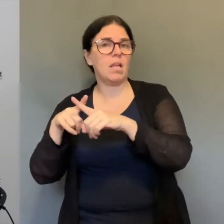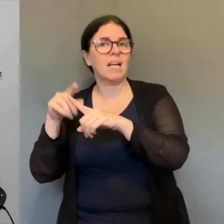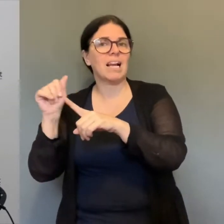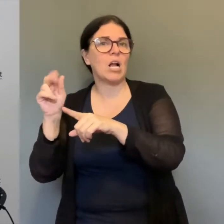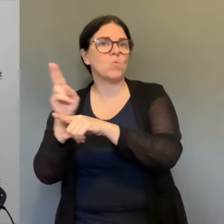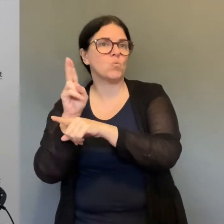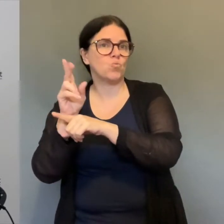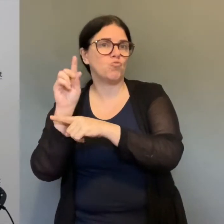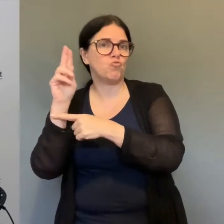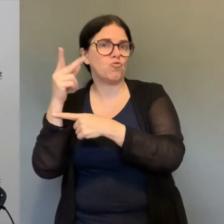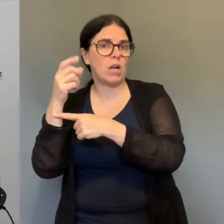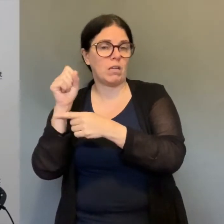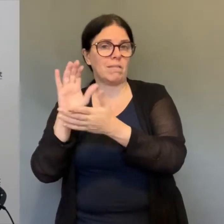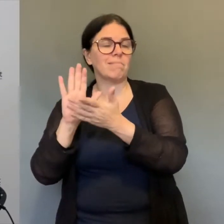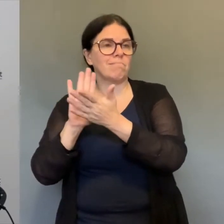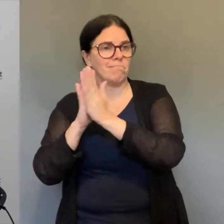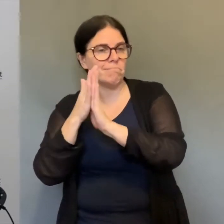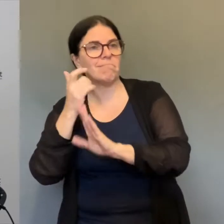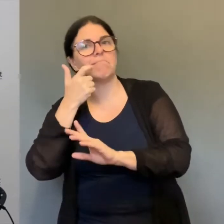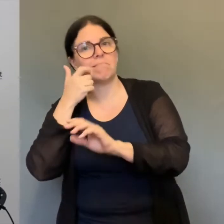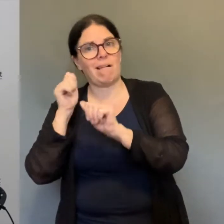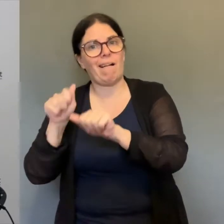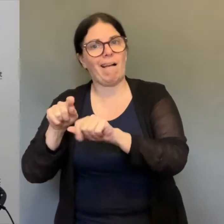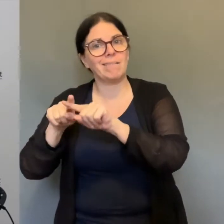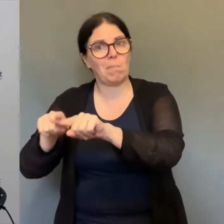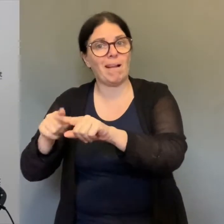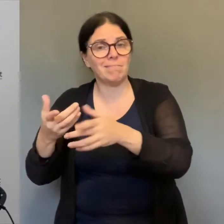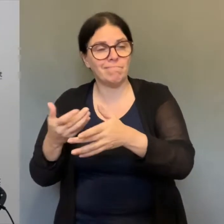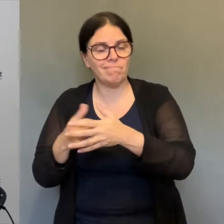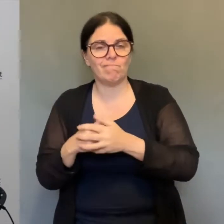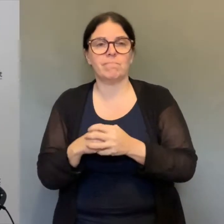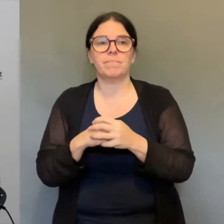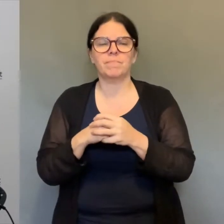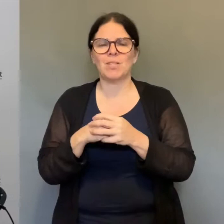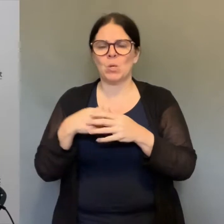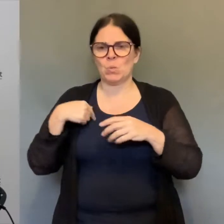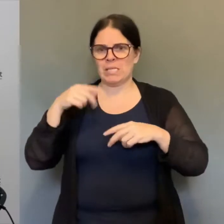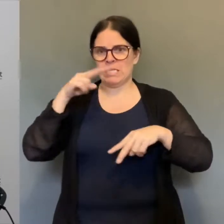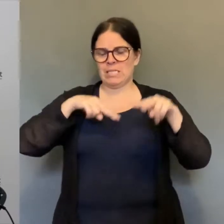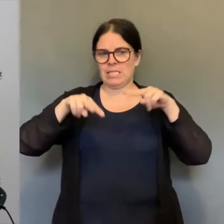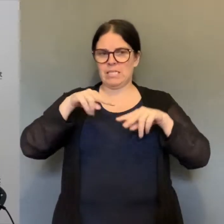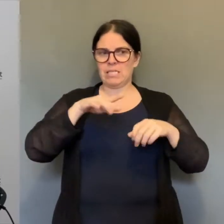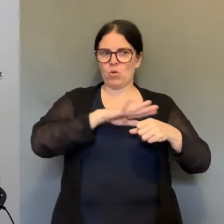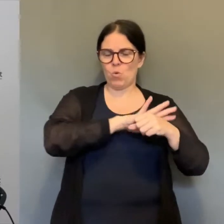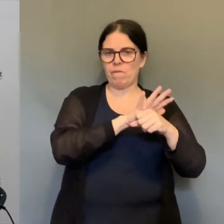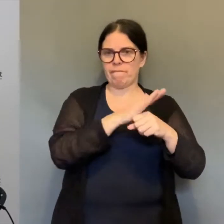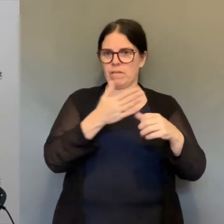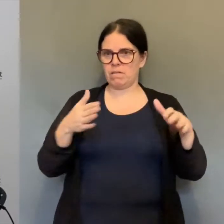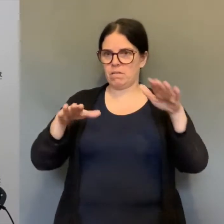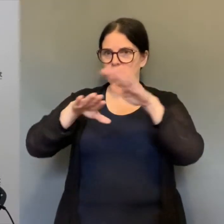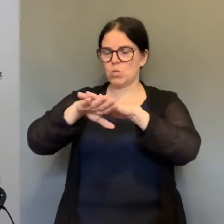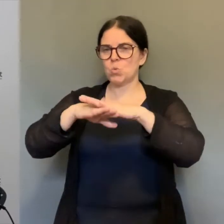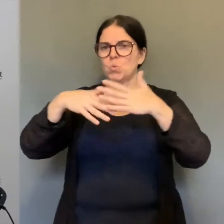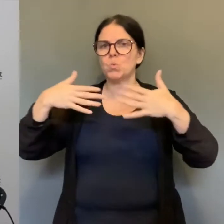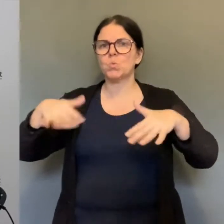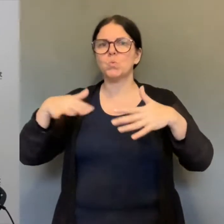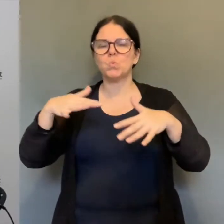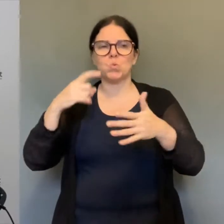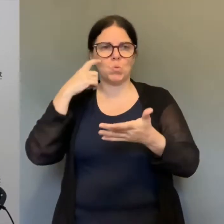social service providers, pharmacists, and the general population, specific to the intersection between substance use and